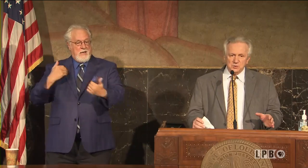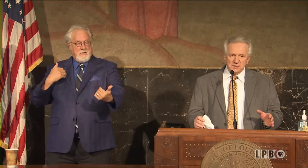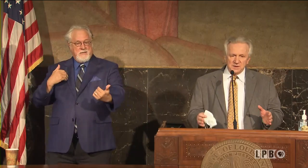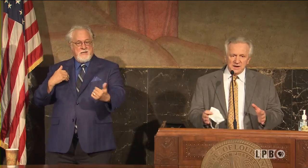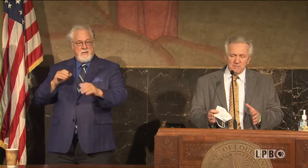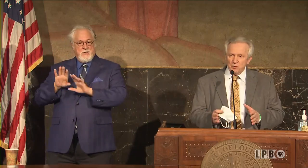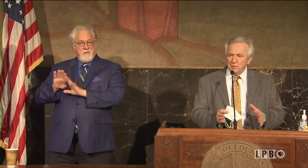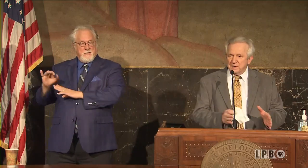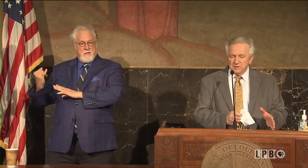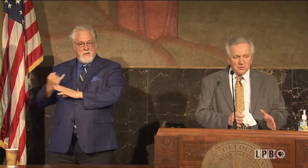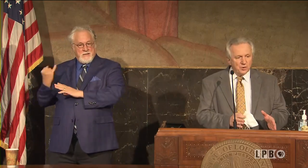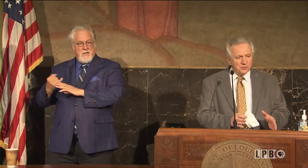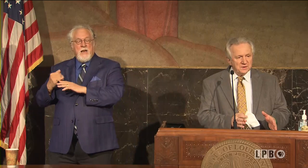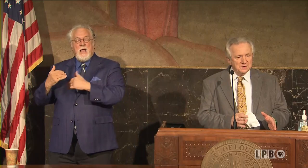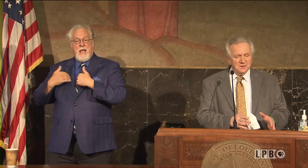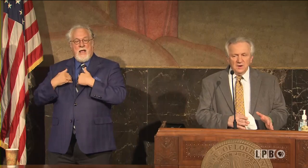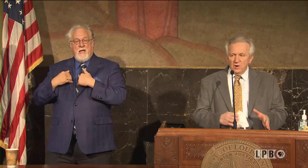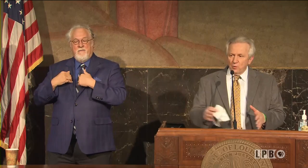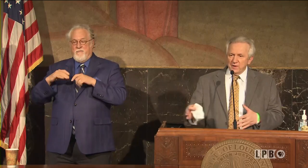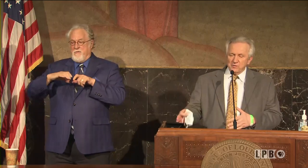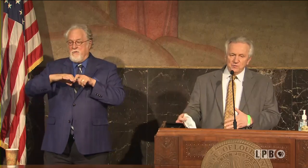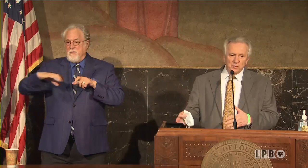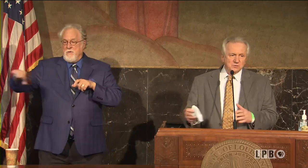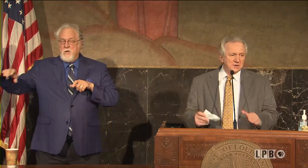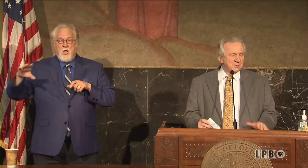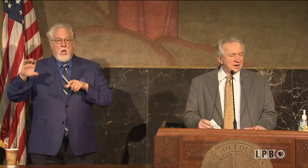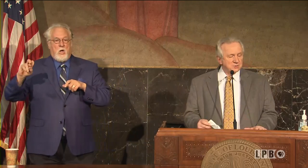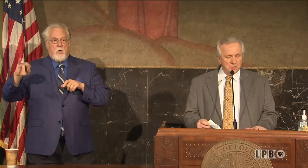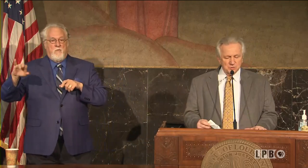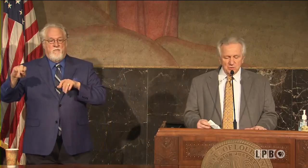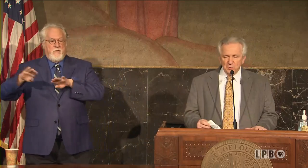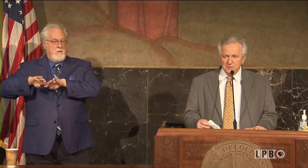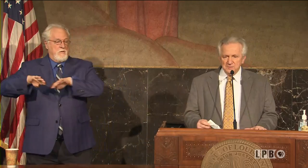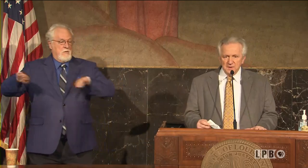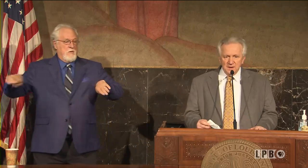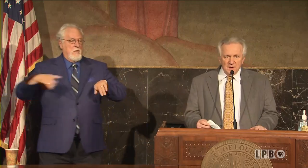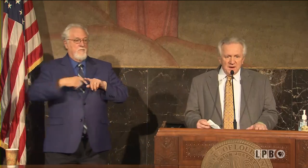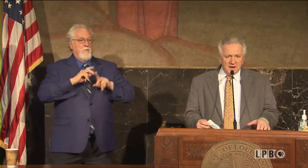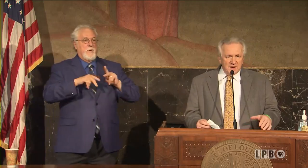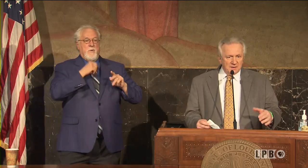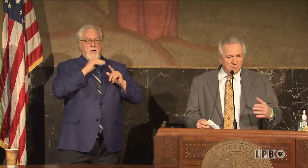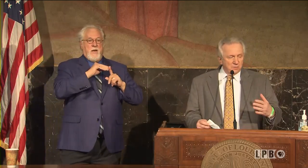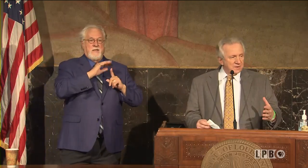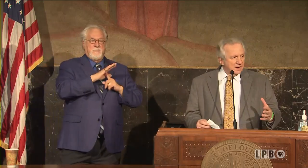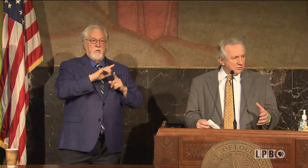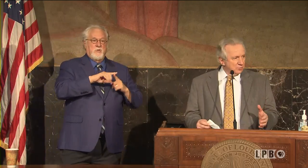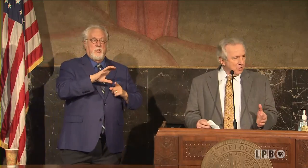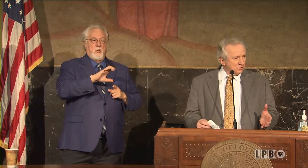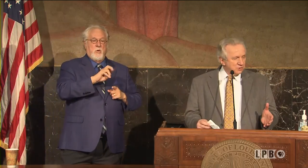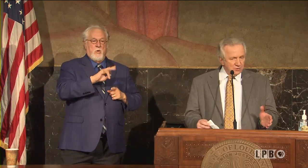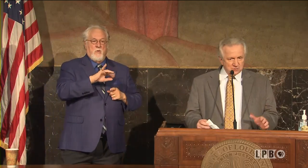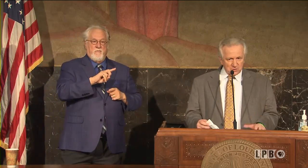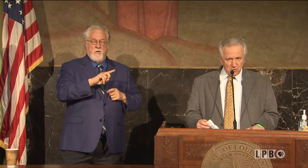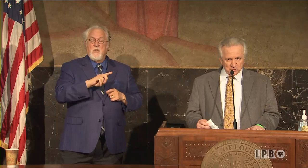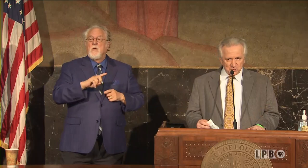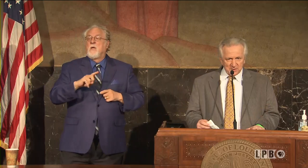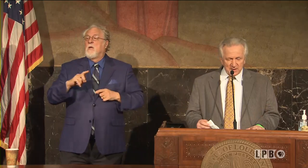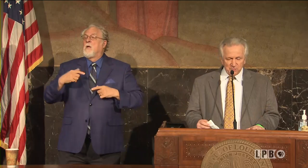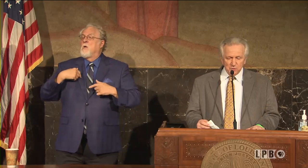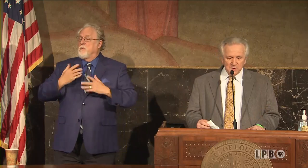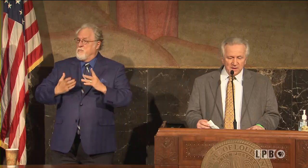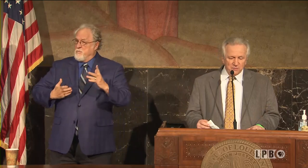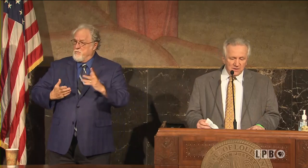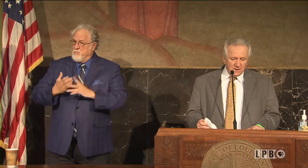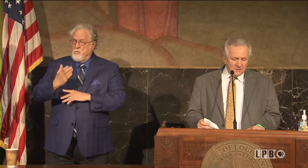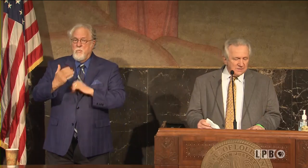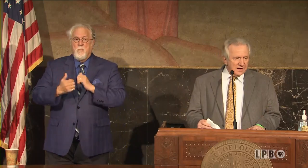make sure that they have a wing of COVID away from folks that are not exposed to COVID. And we got through most of the nursing homes, and we had a